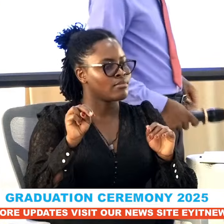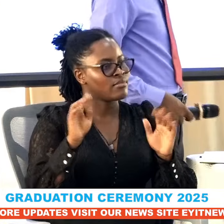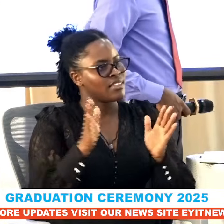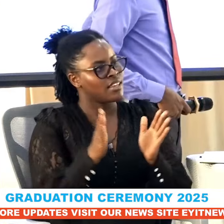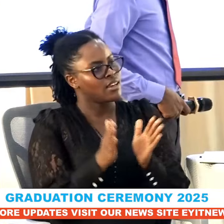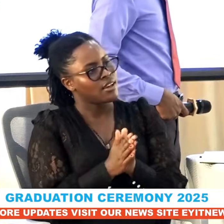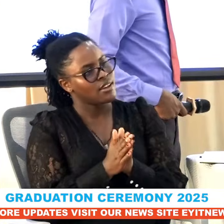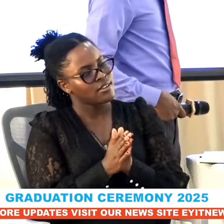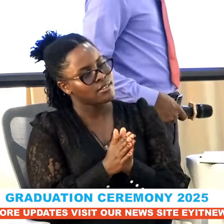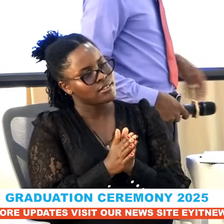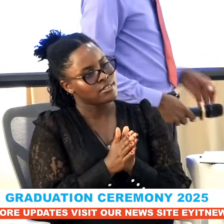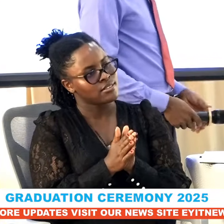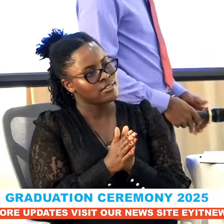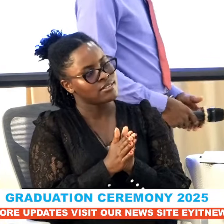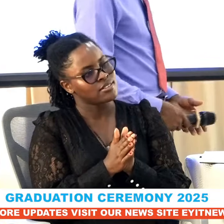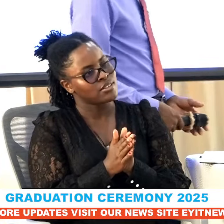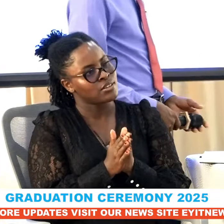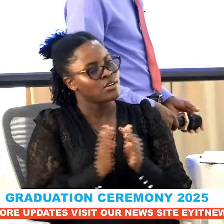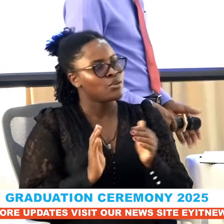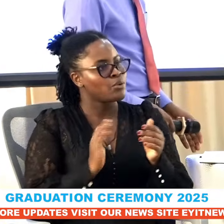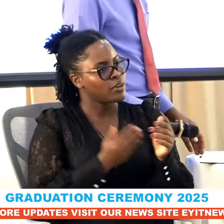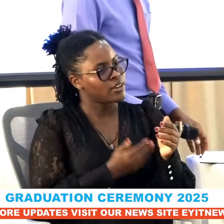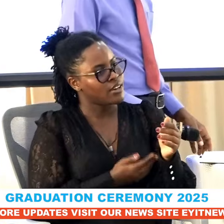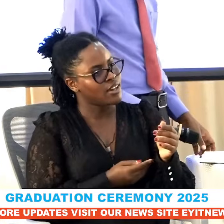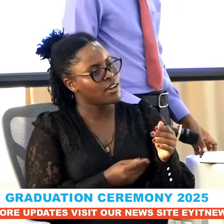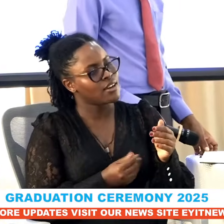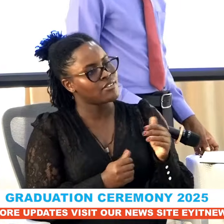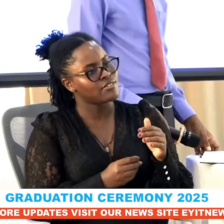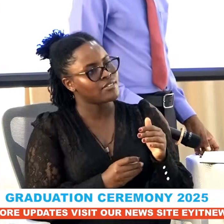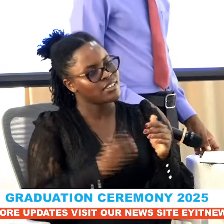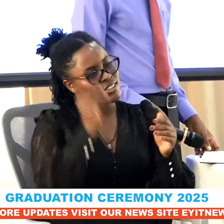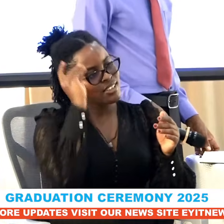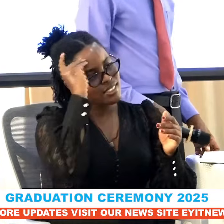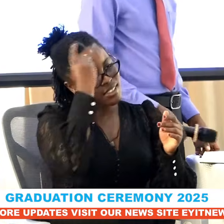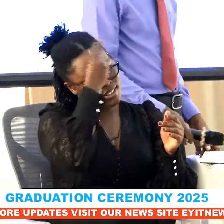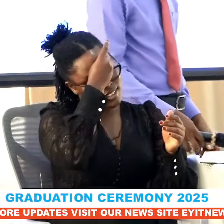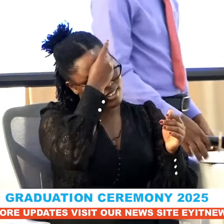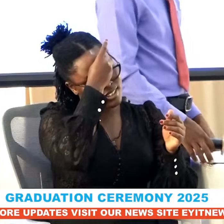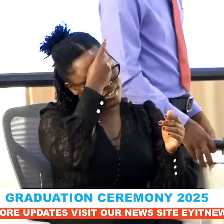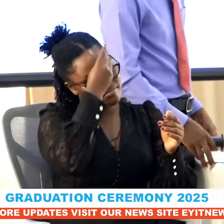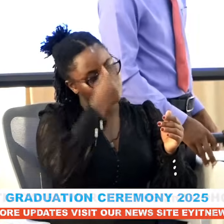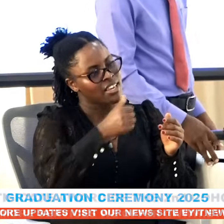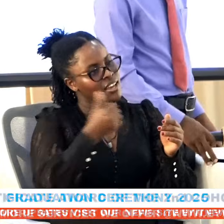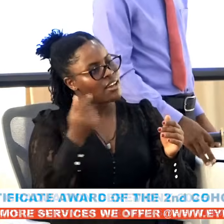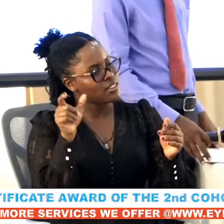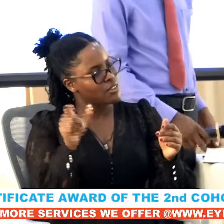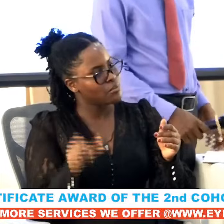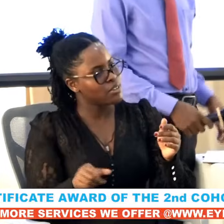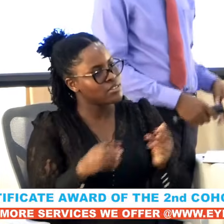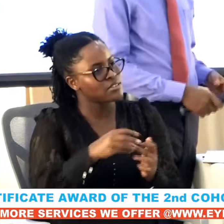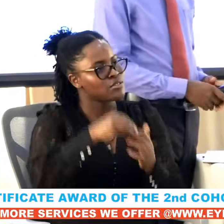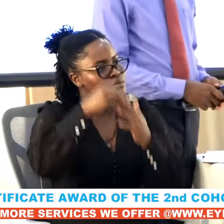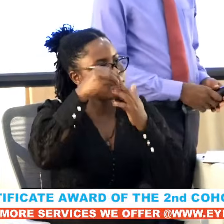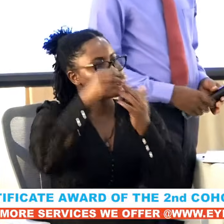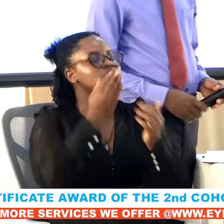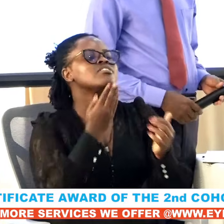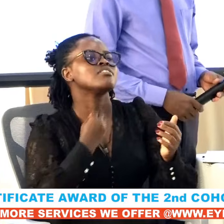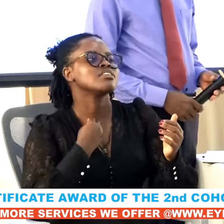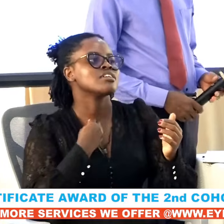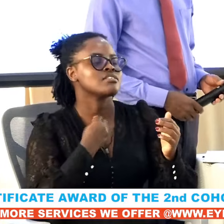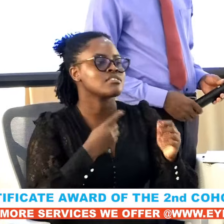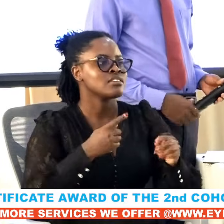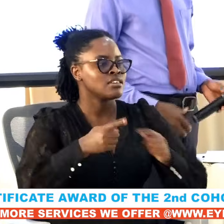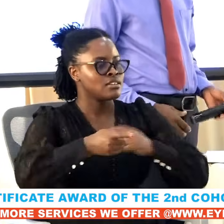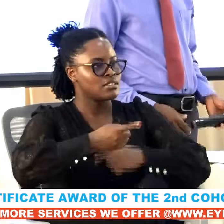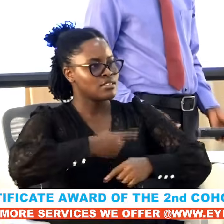dean. Then we'll have a special needs and disability